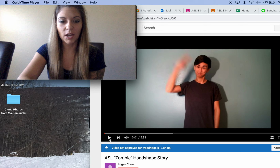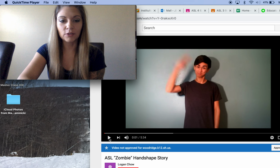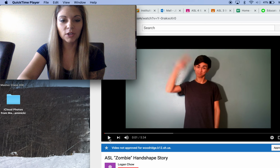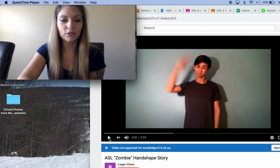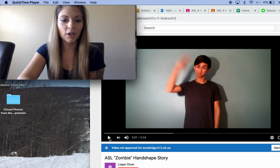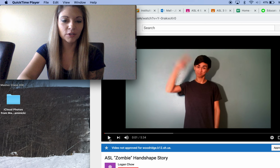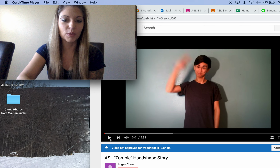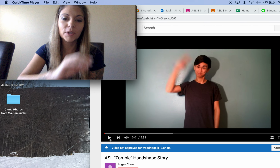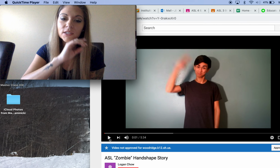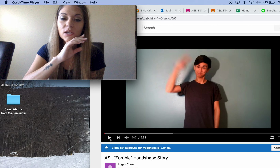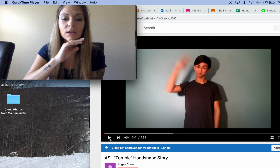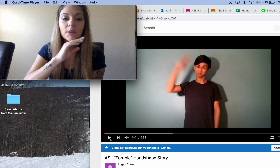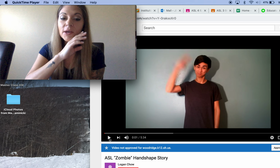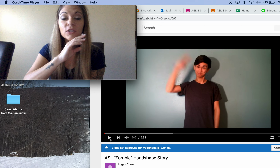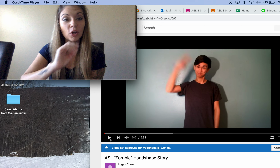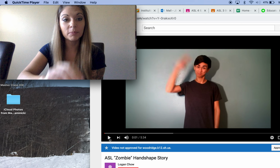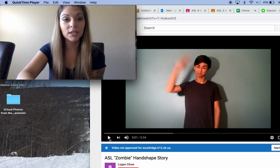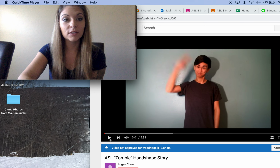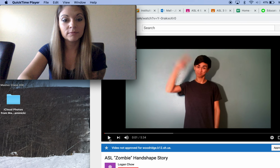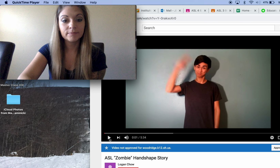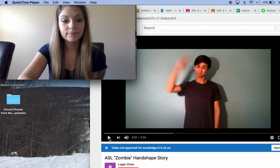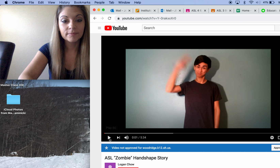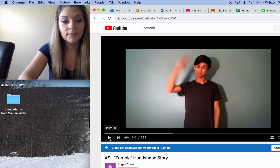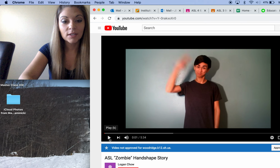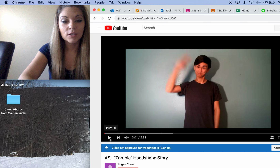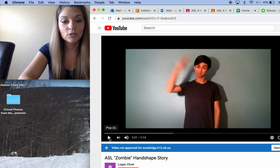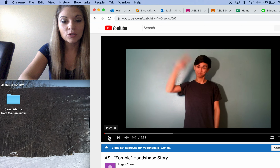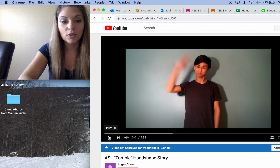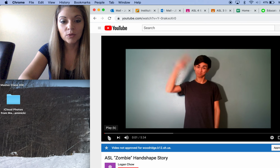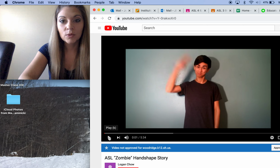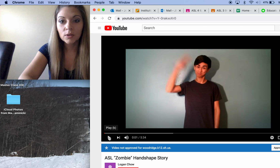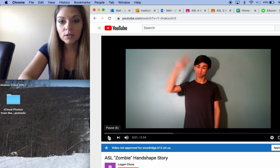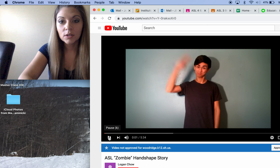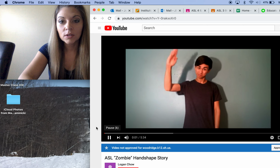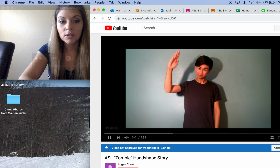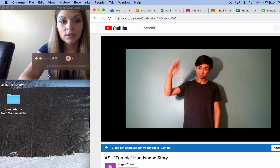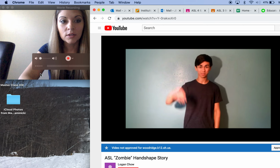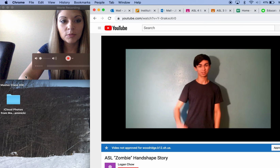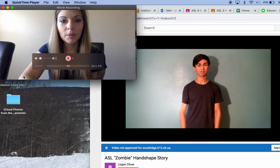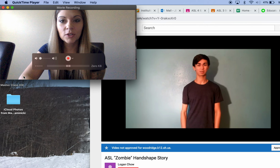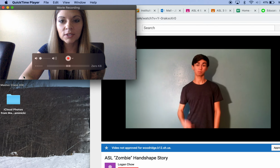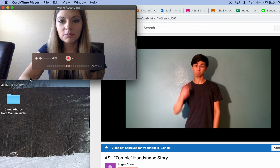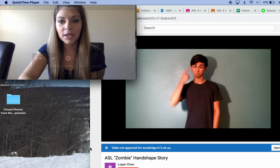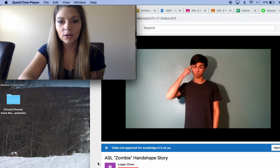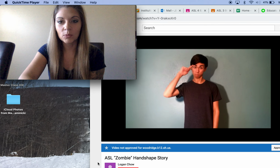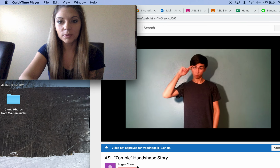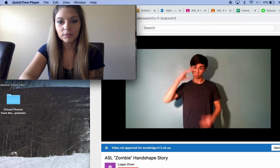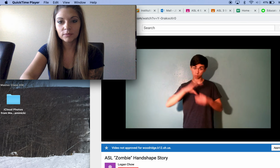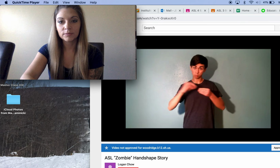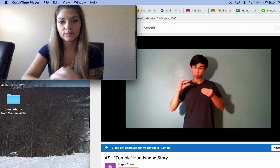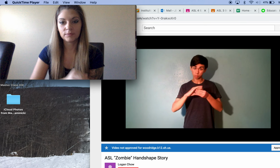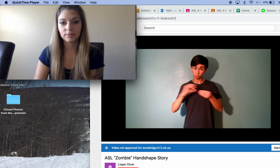But I'll talk it through. But it's about a zombie. So you probably don't need my